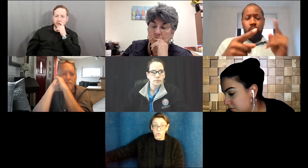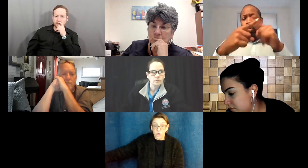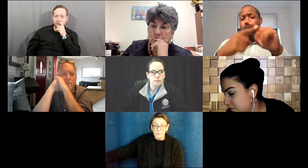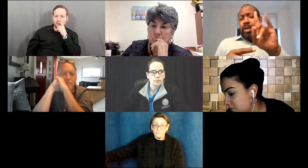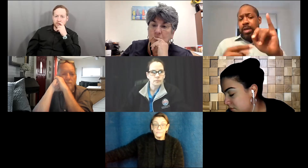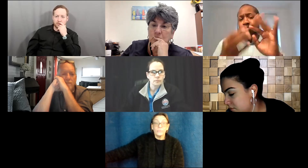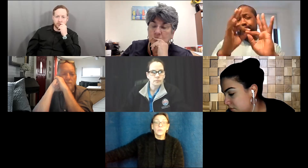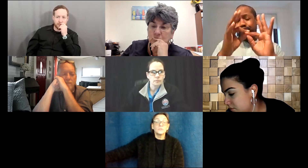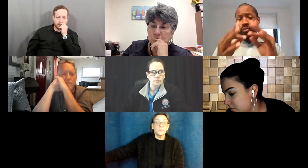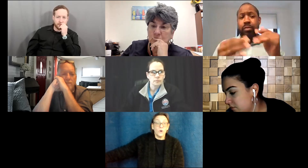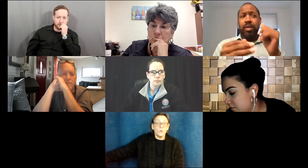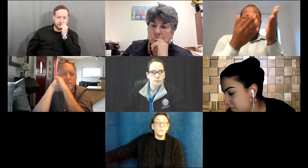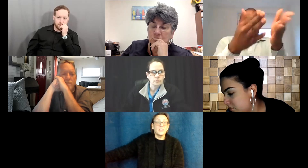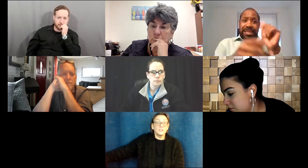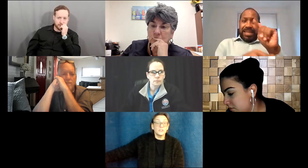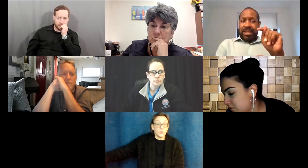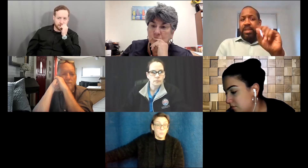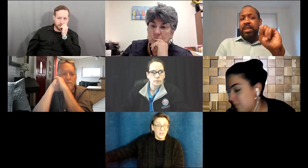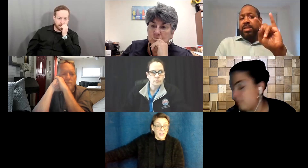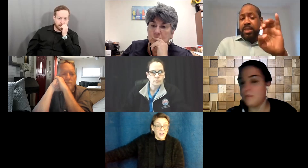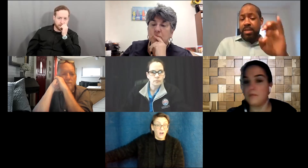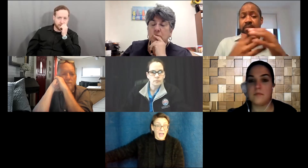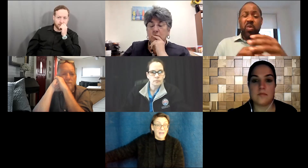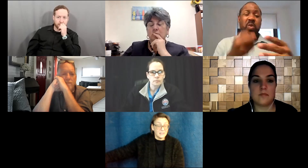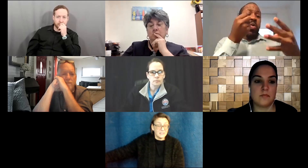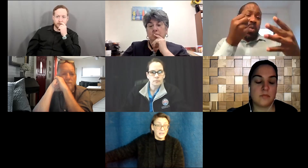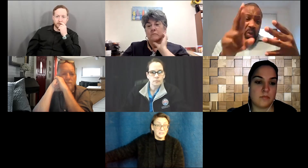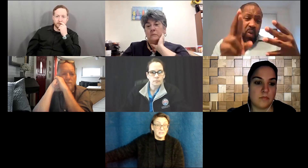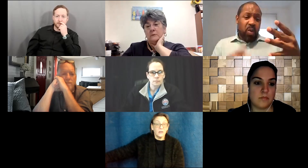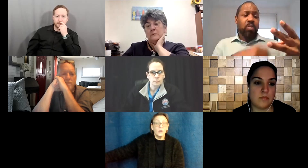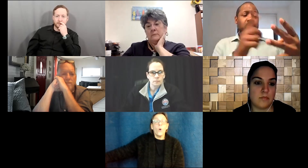both. So they can interpret there